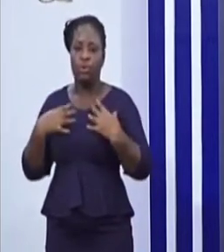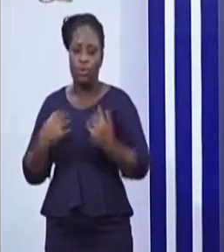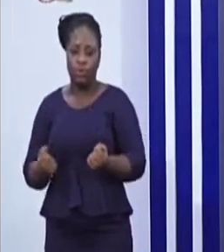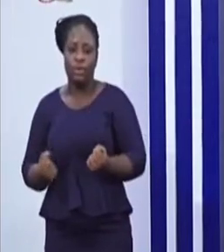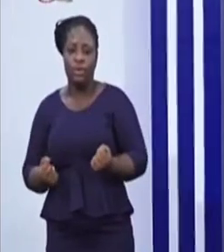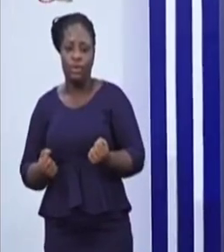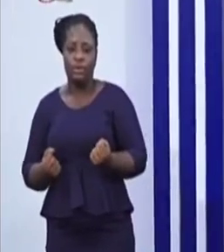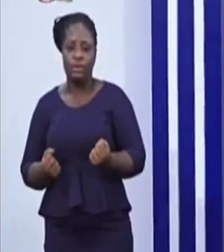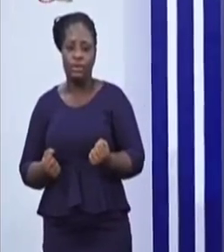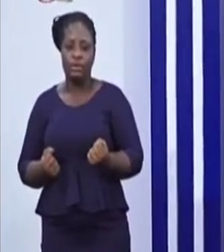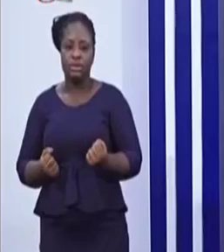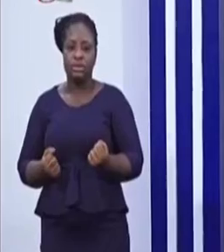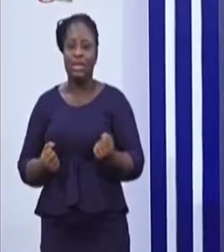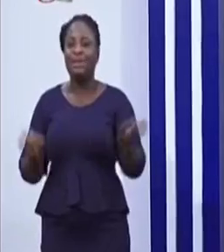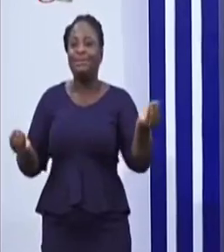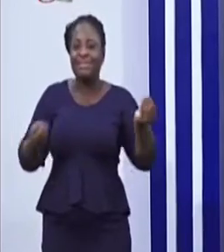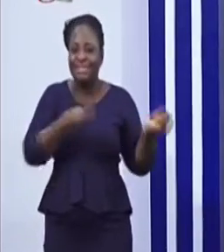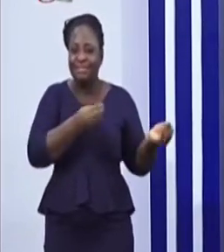and are doing all the runs.